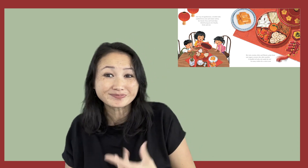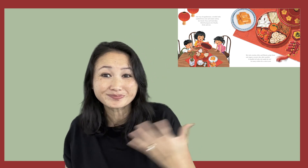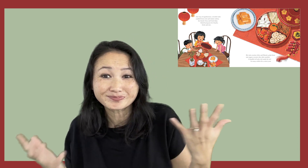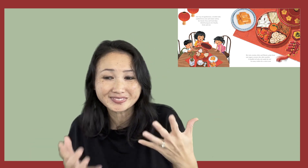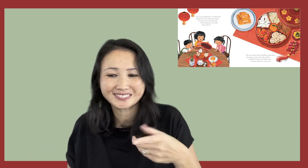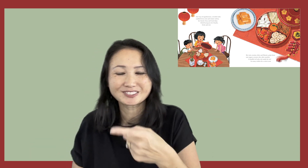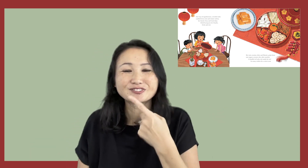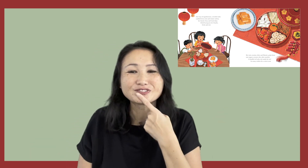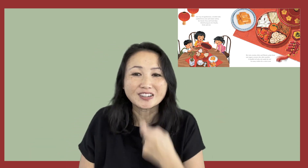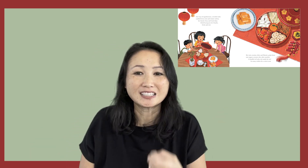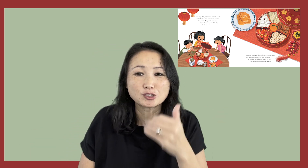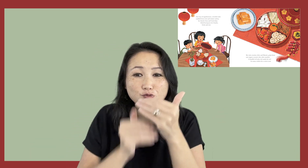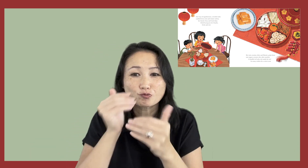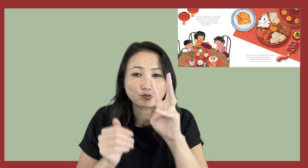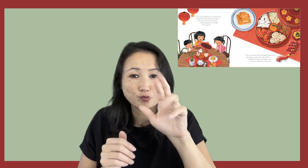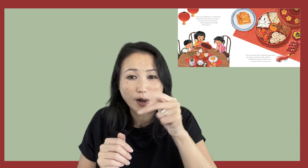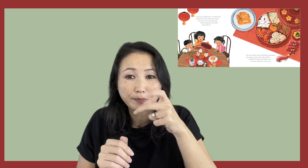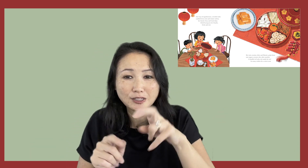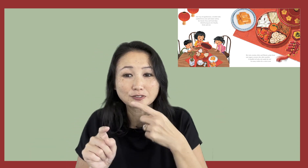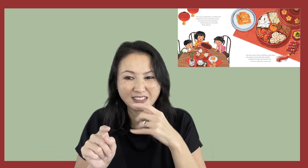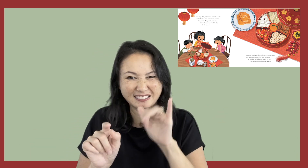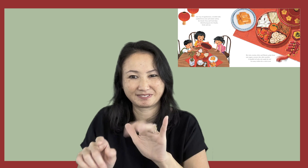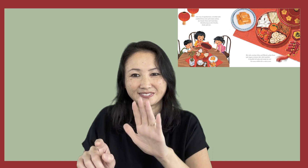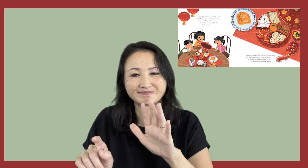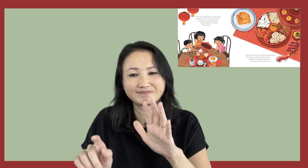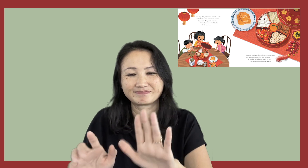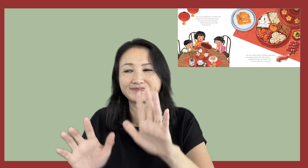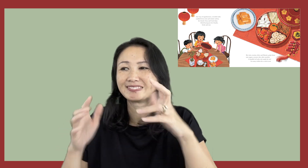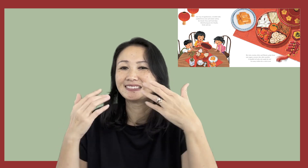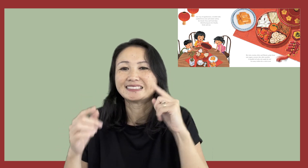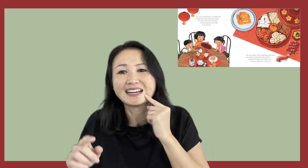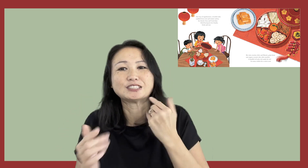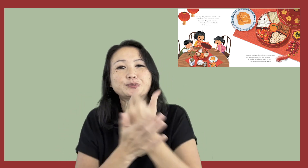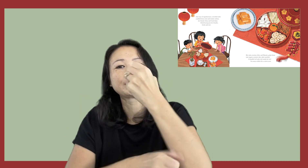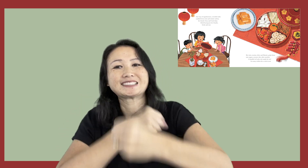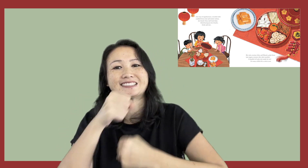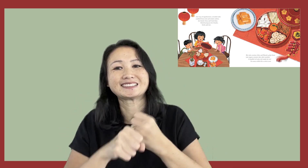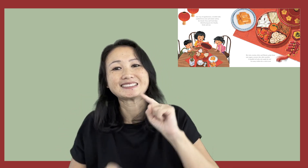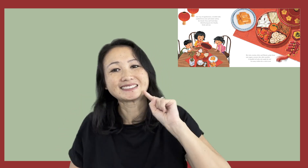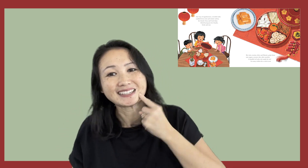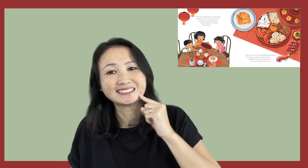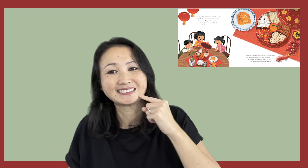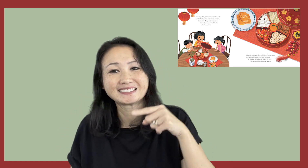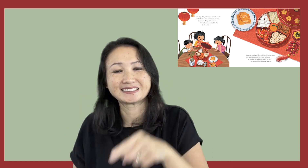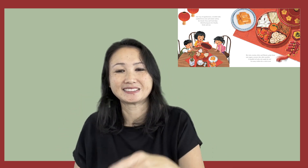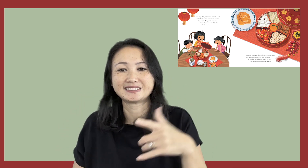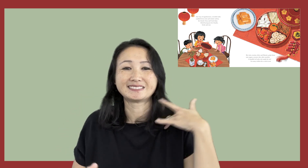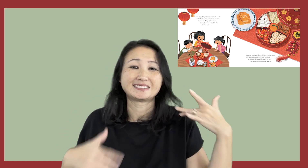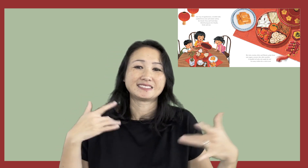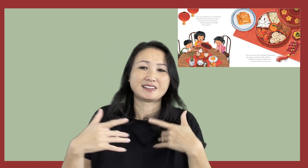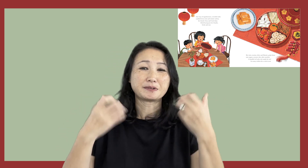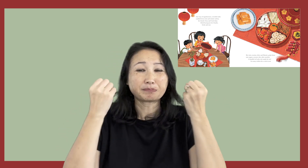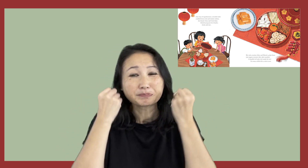A handful of lucky red candy for me. So many wishes for a sweet new year.